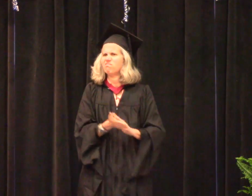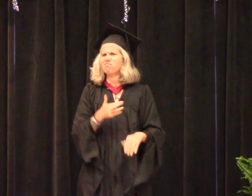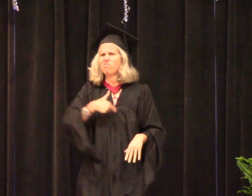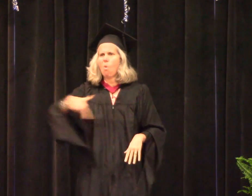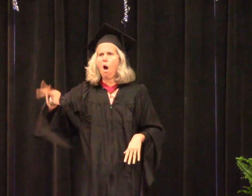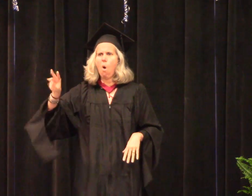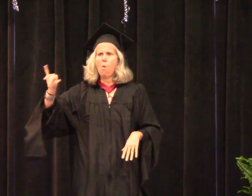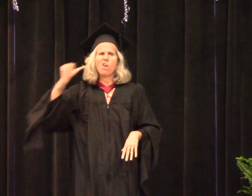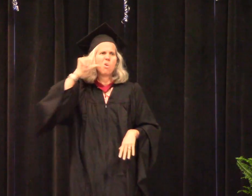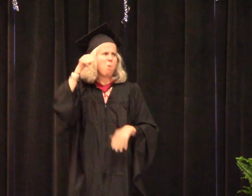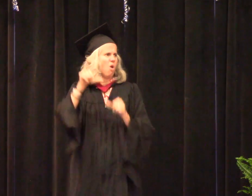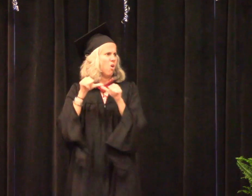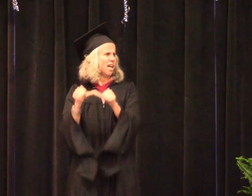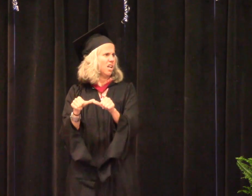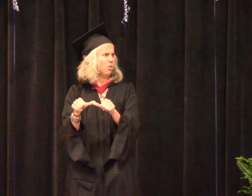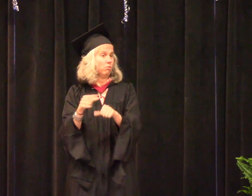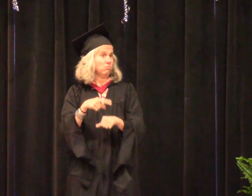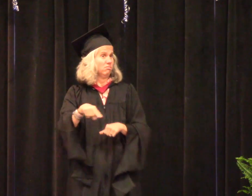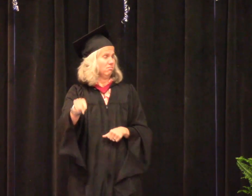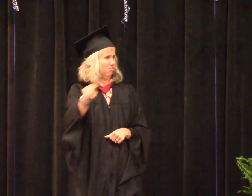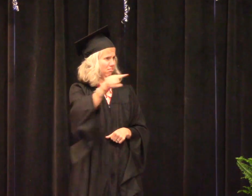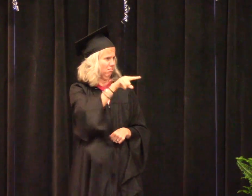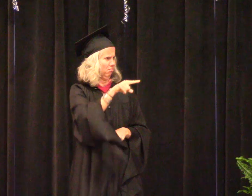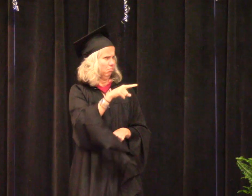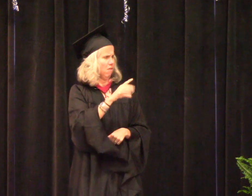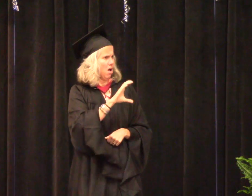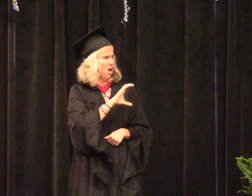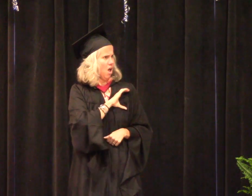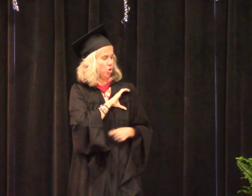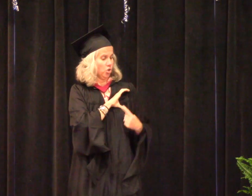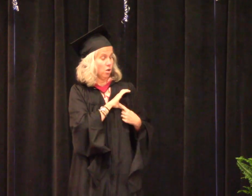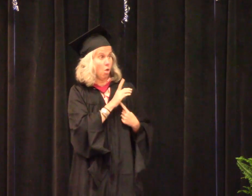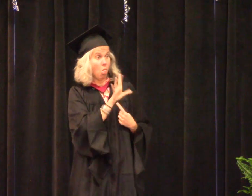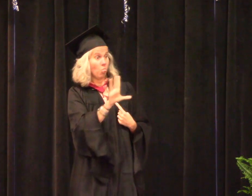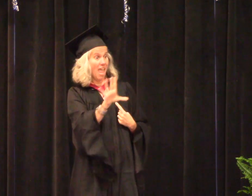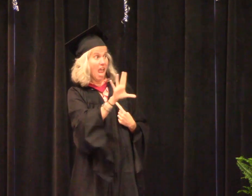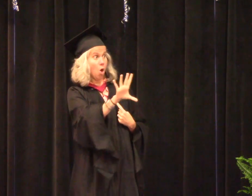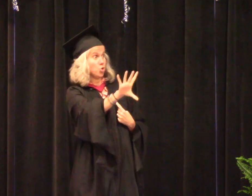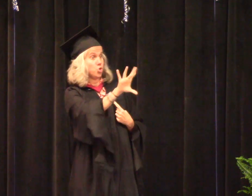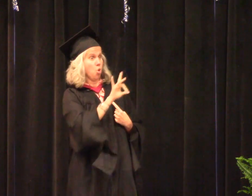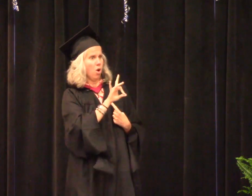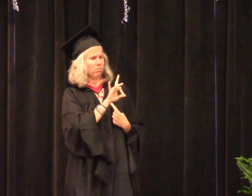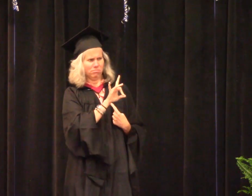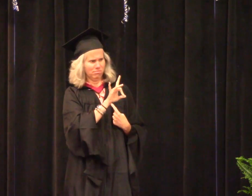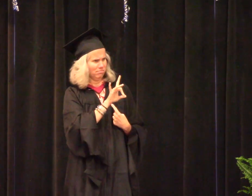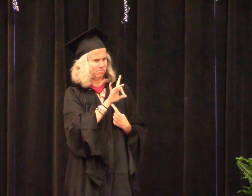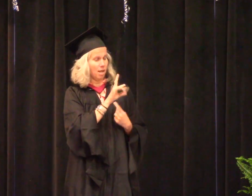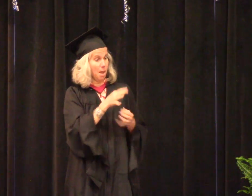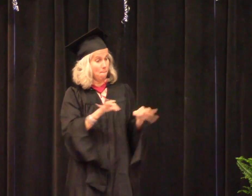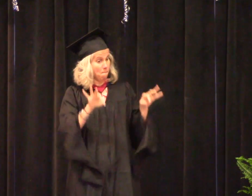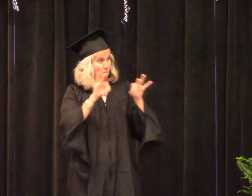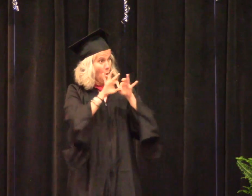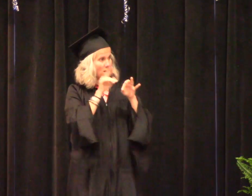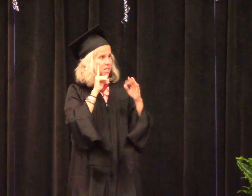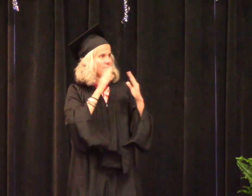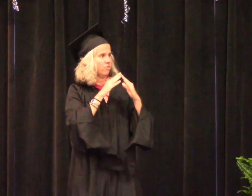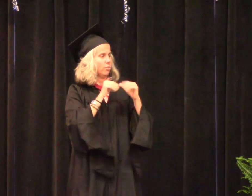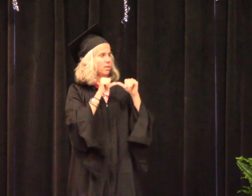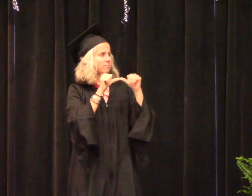little easily, walk away, pick it up another time. However, the character of the locals in the